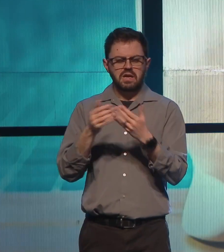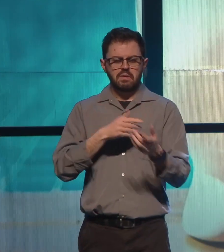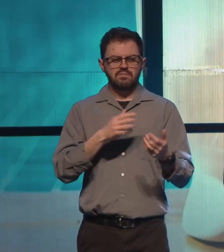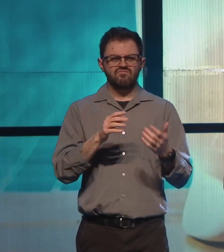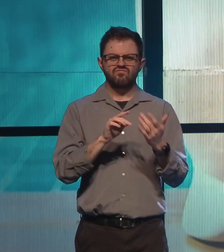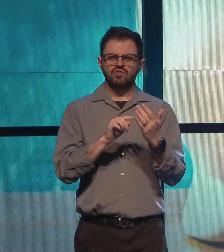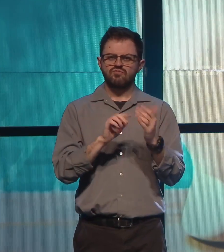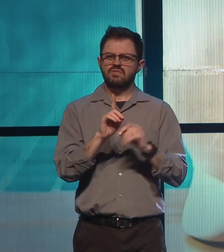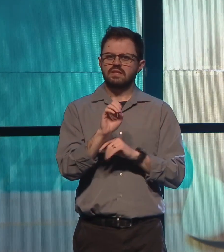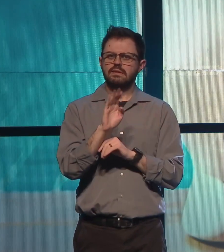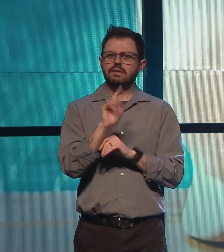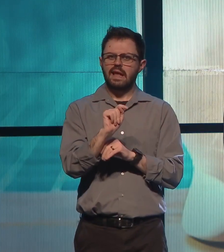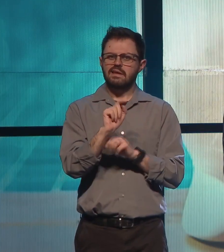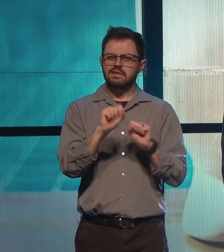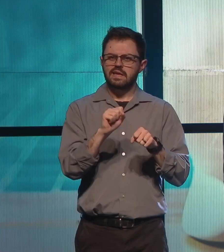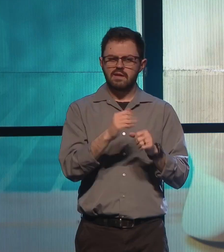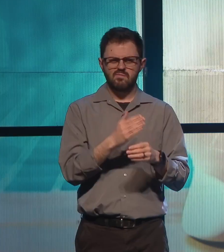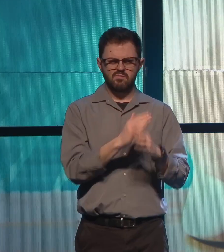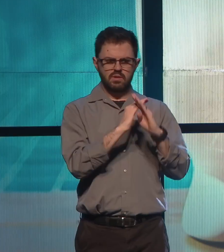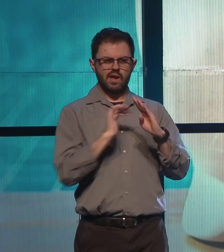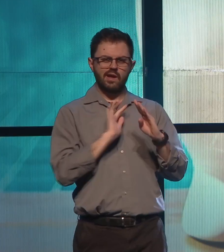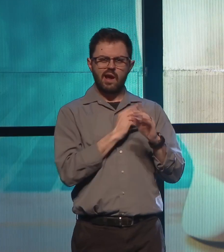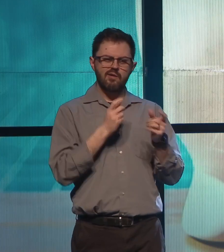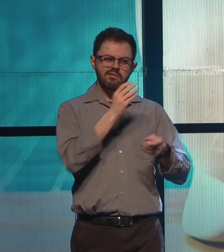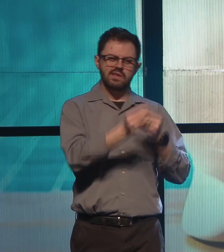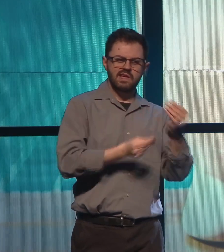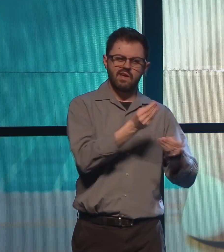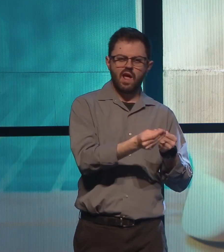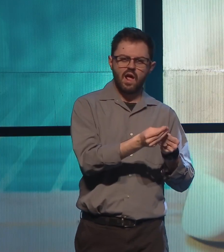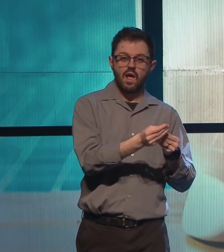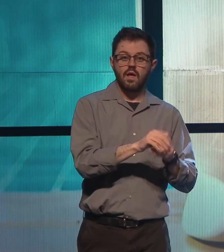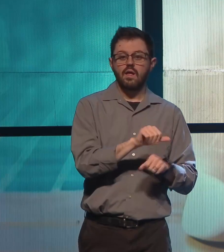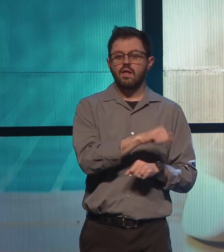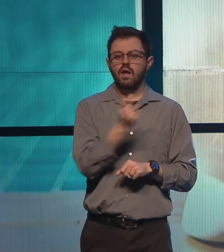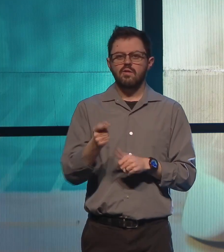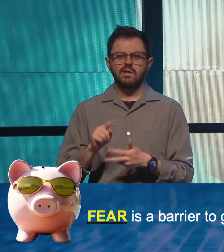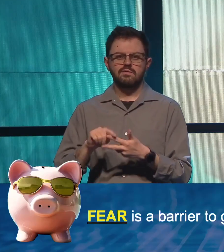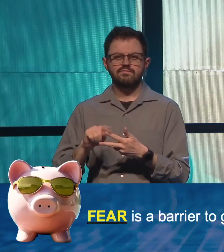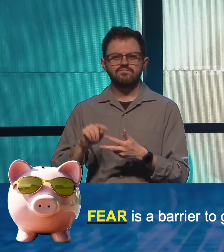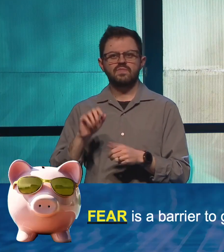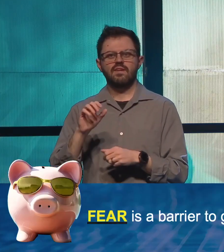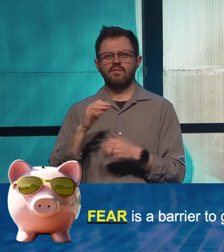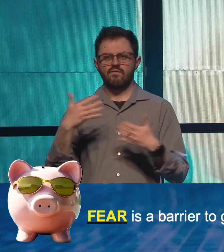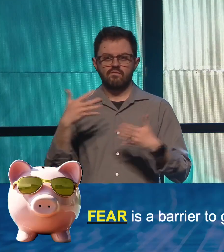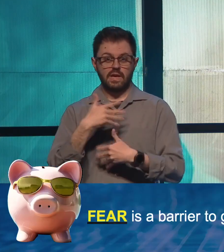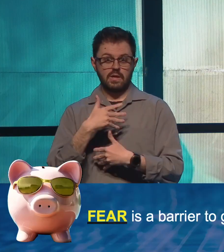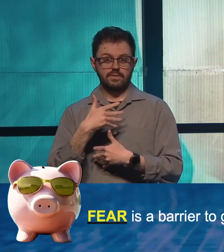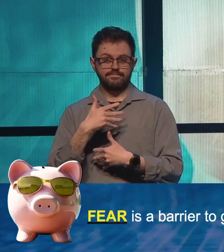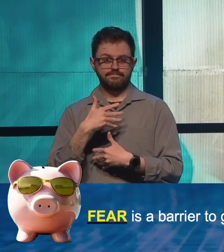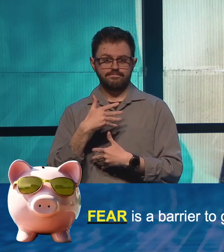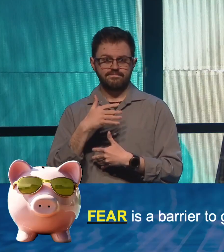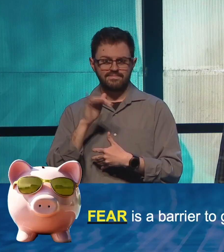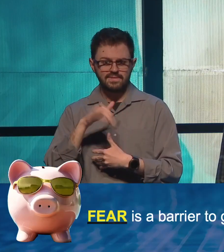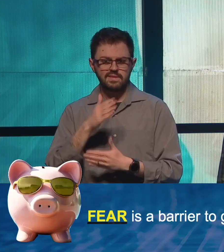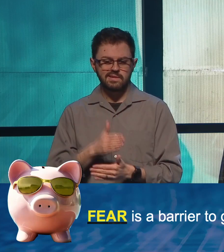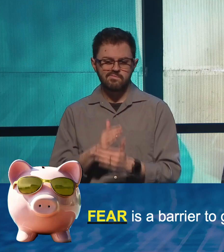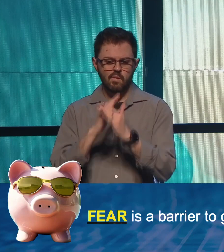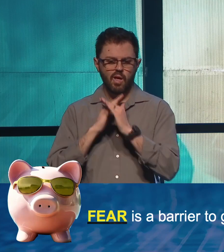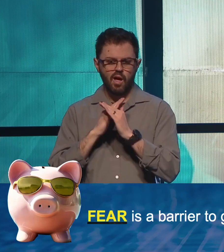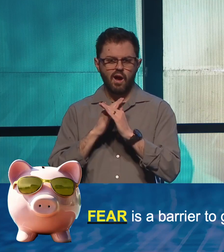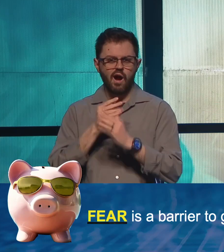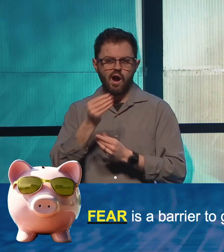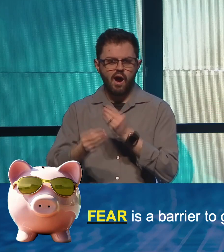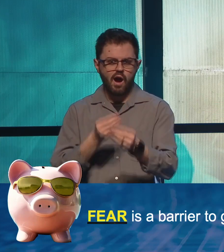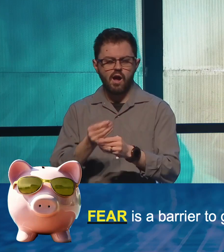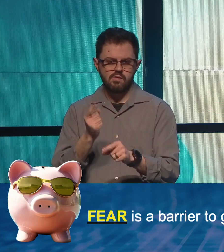us from being generous. Another thing that can hinder us from being generous is fear. Fear is a barrier in our lives. Right,